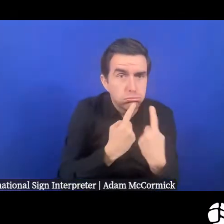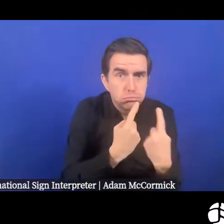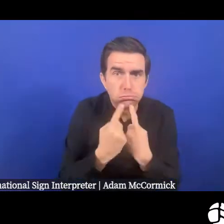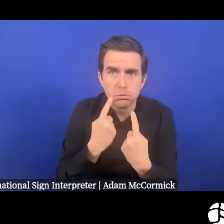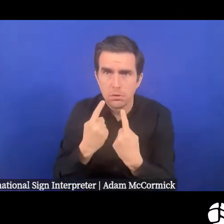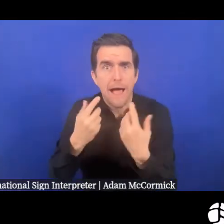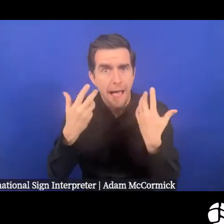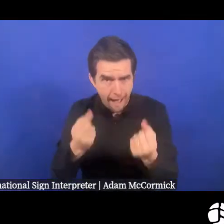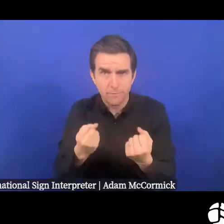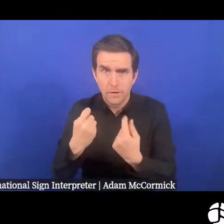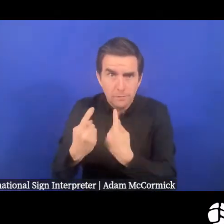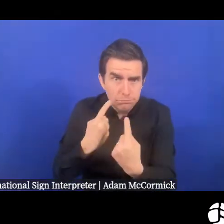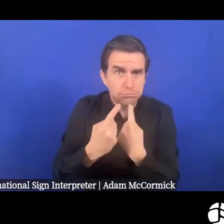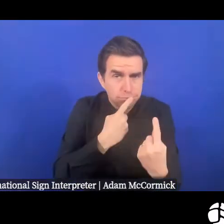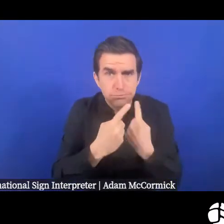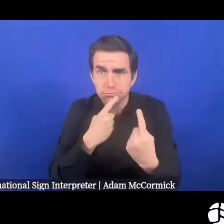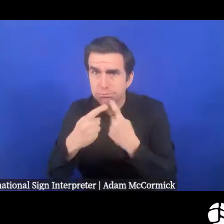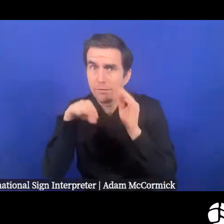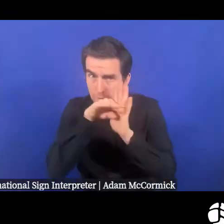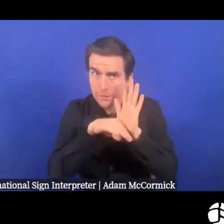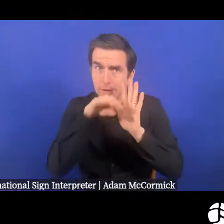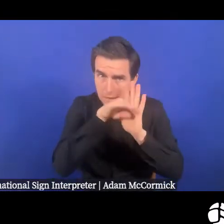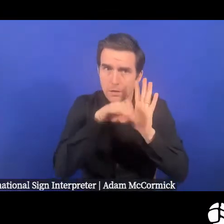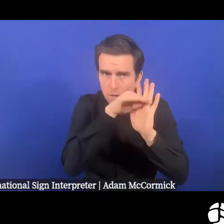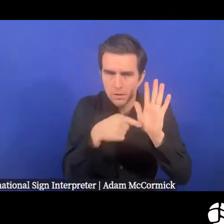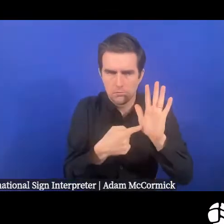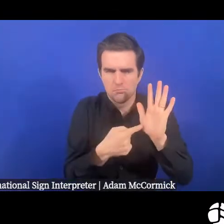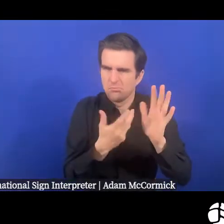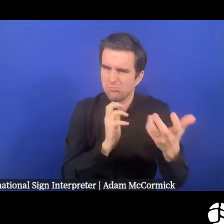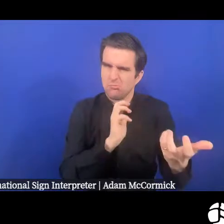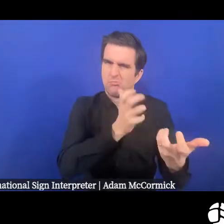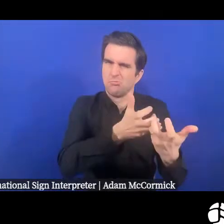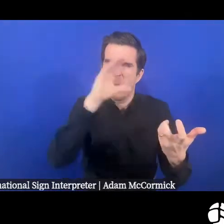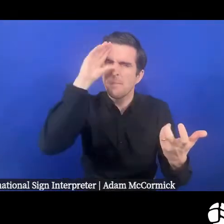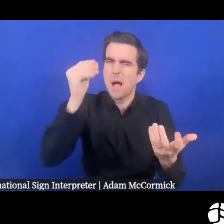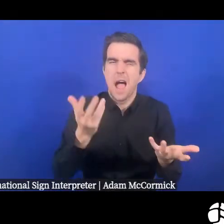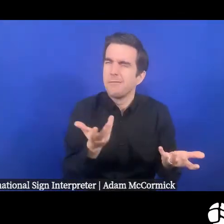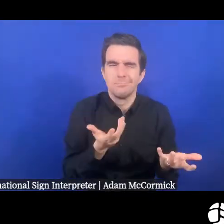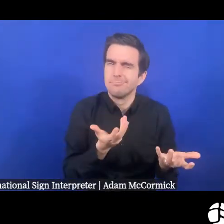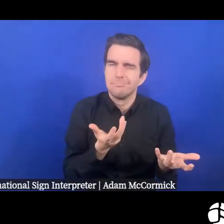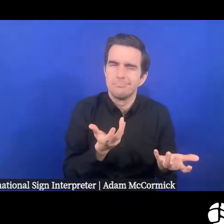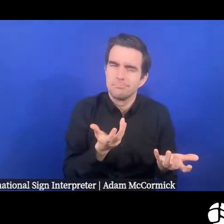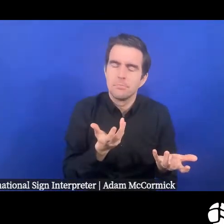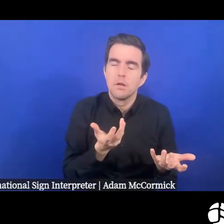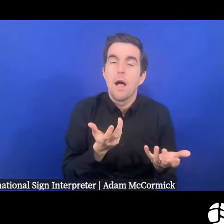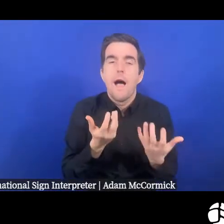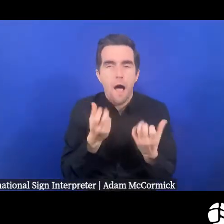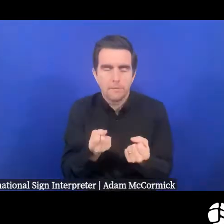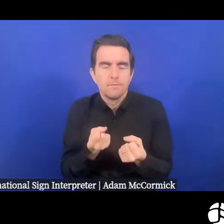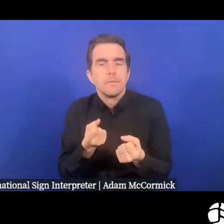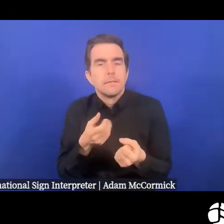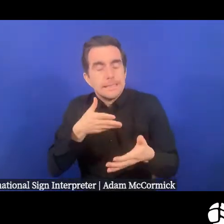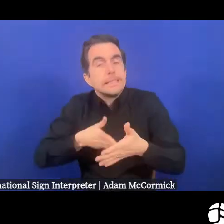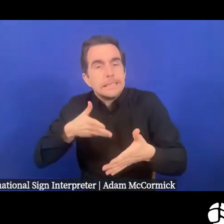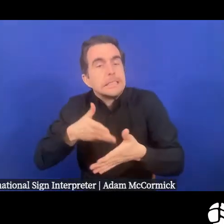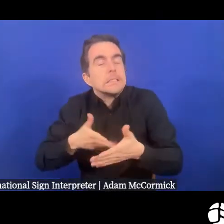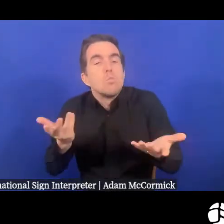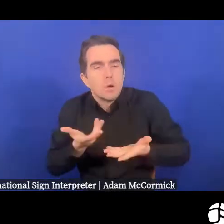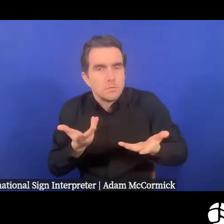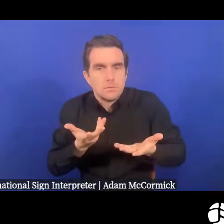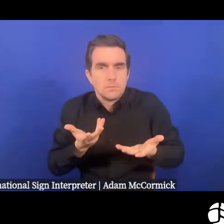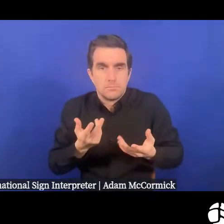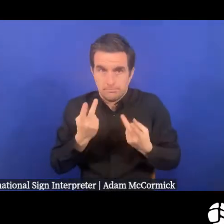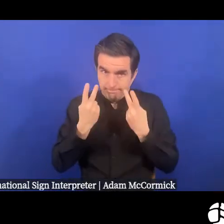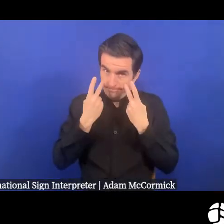to give our input. We'll talk to the Ministry of Finance and Development Planning. We speak to